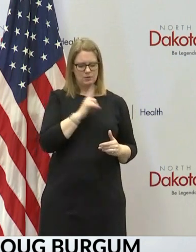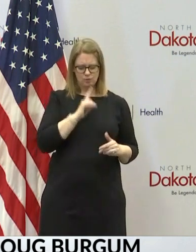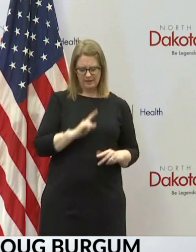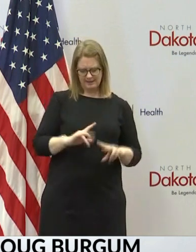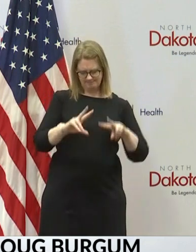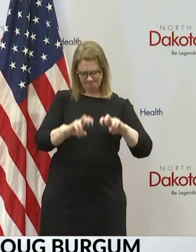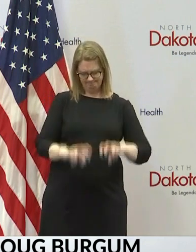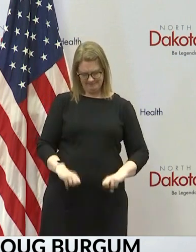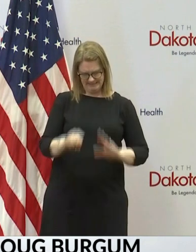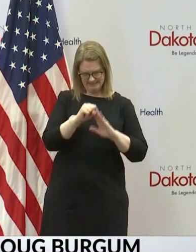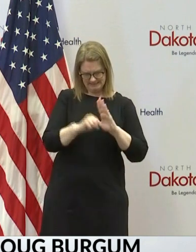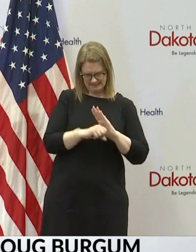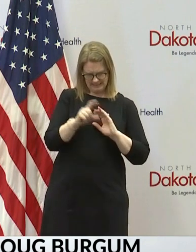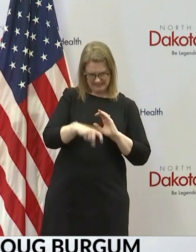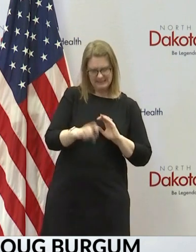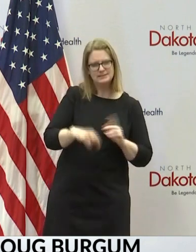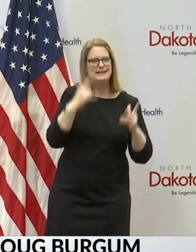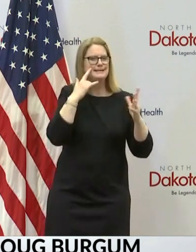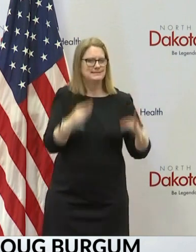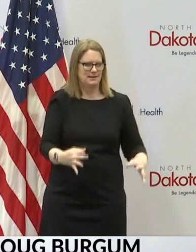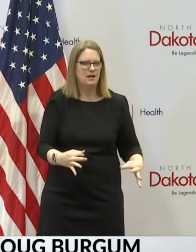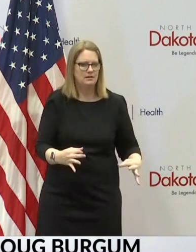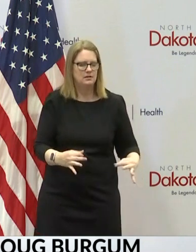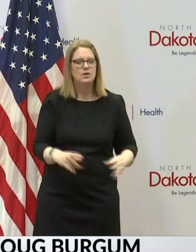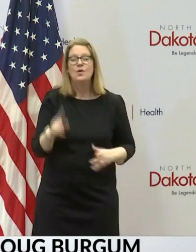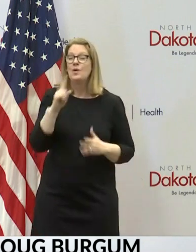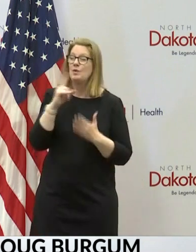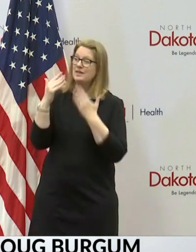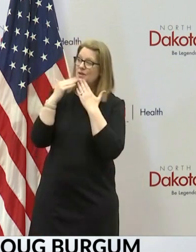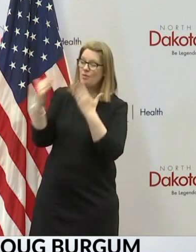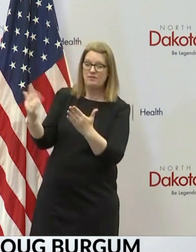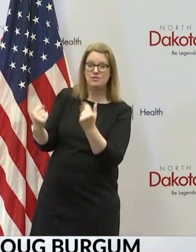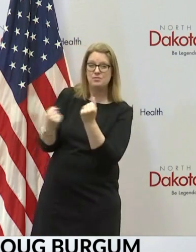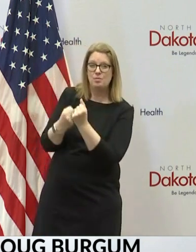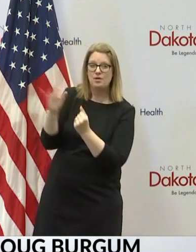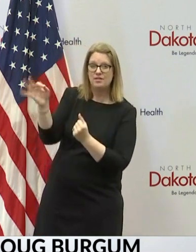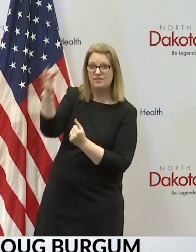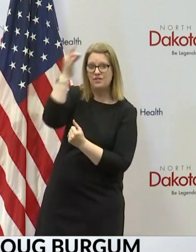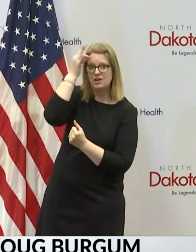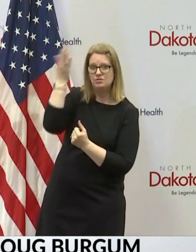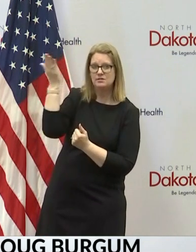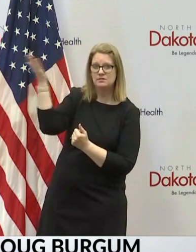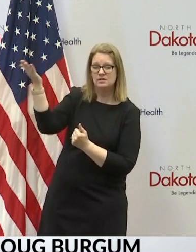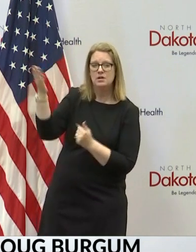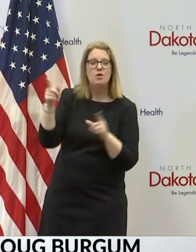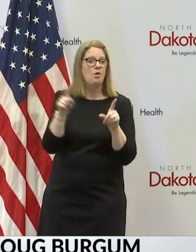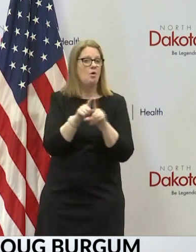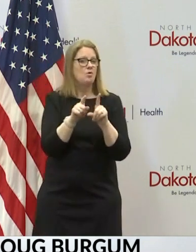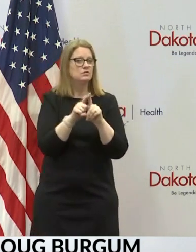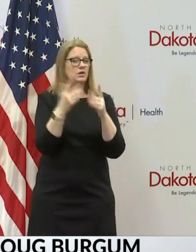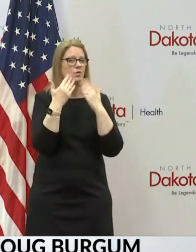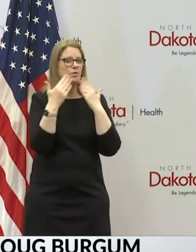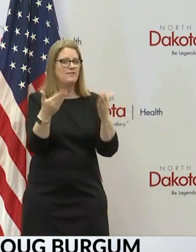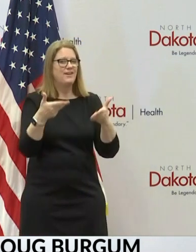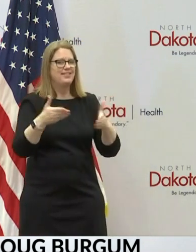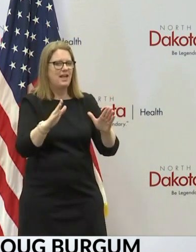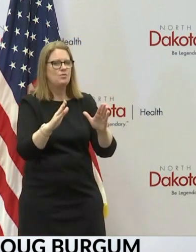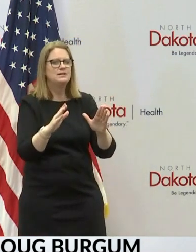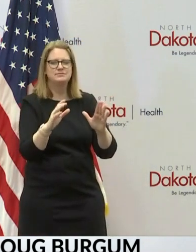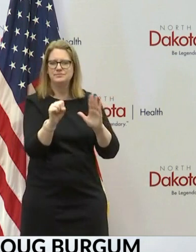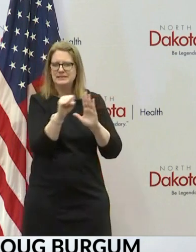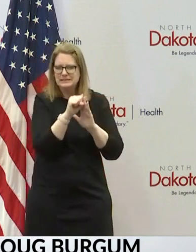work best for their own citizens. We're grateful for the support of the federal partners, but we're also grateful that they're allowing the